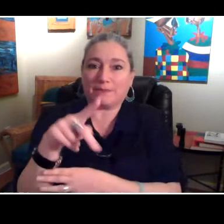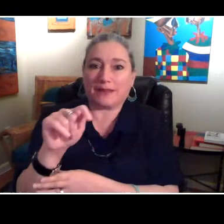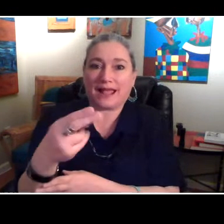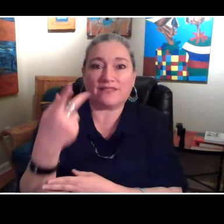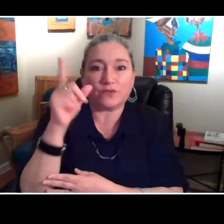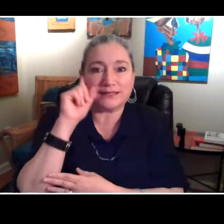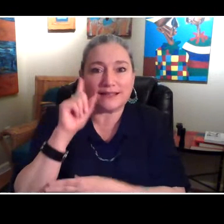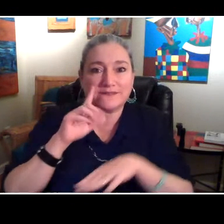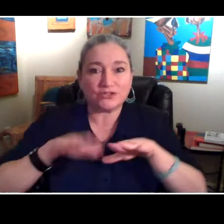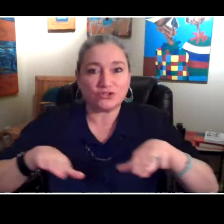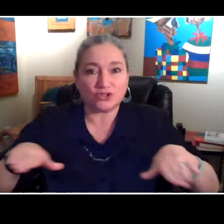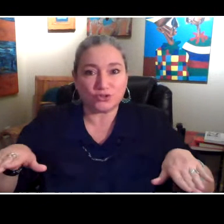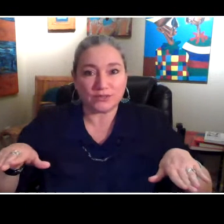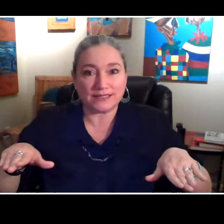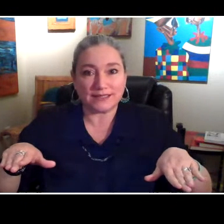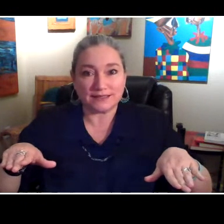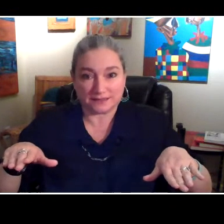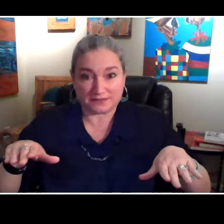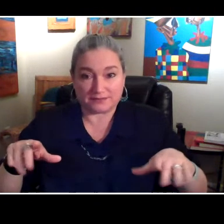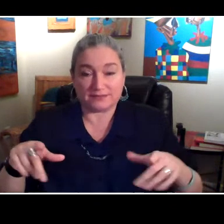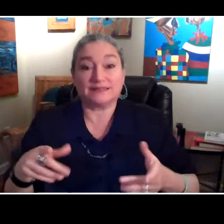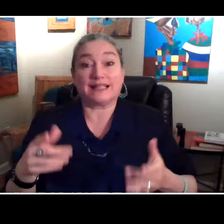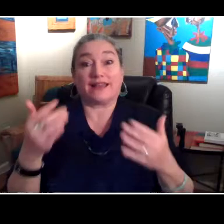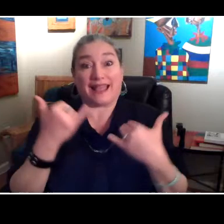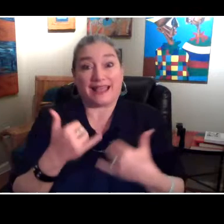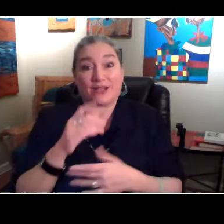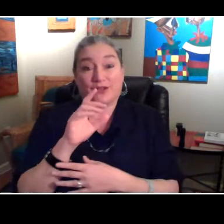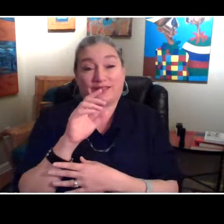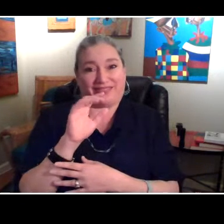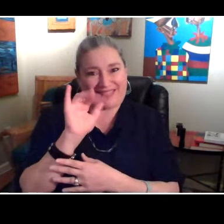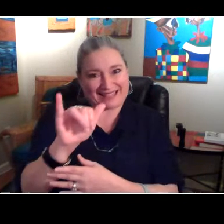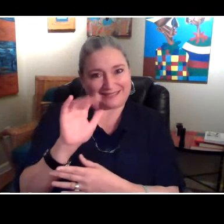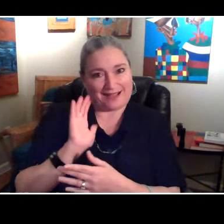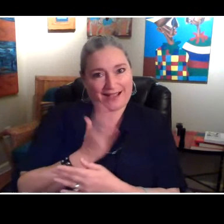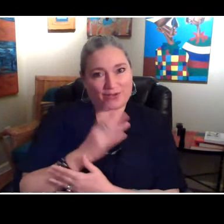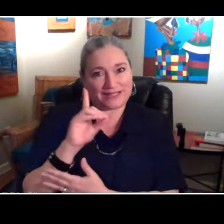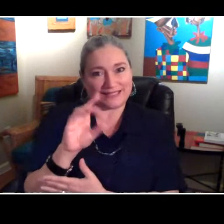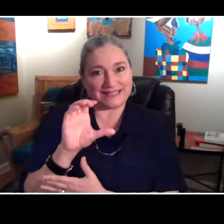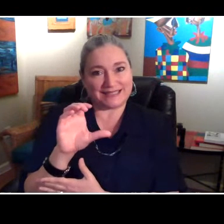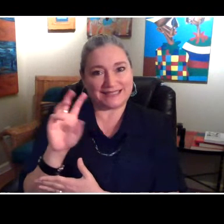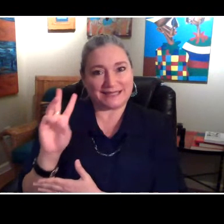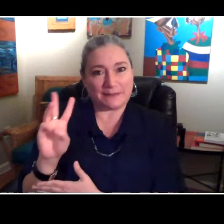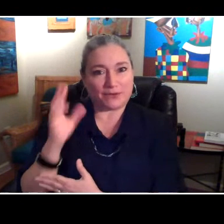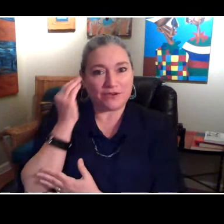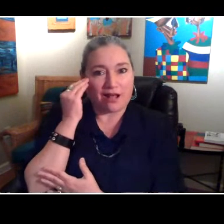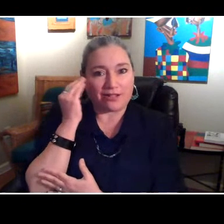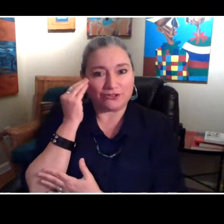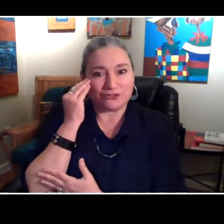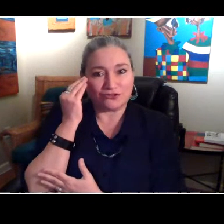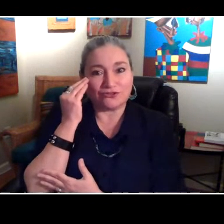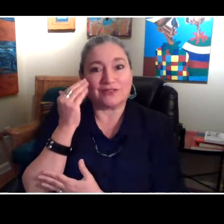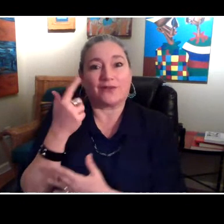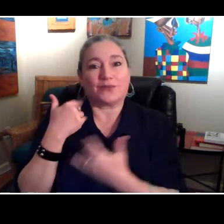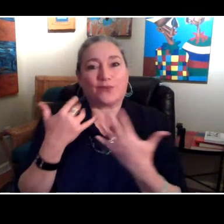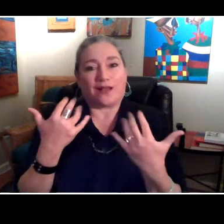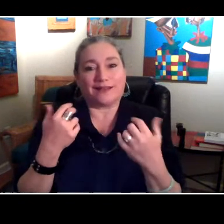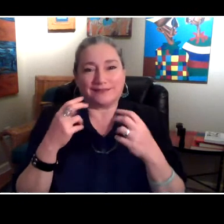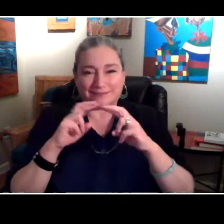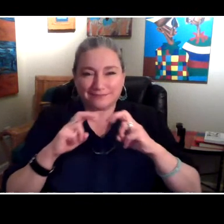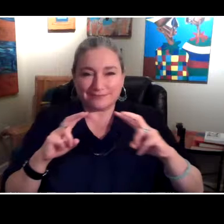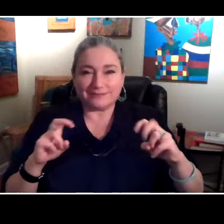work that has happened to make sure that we are course correcting and on the right path for deaf children. This